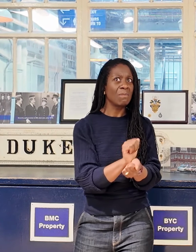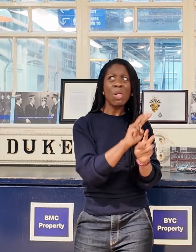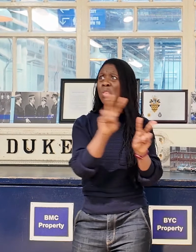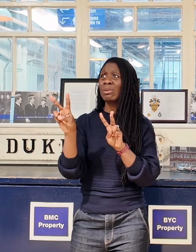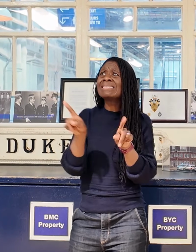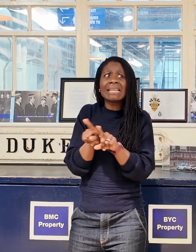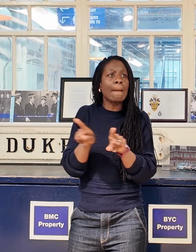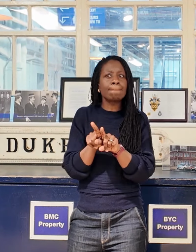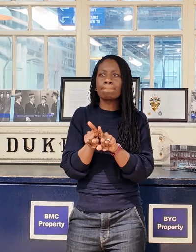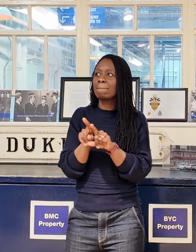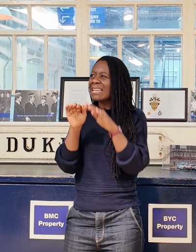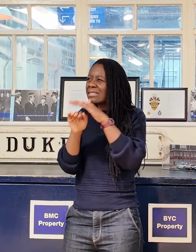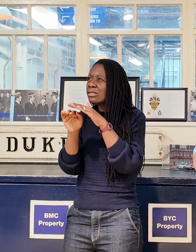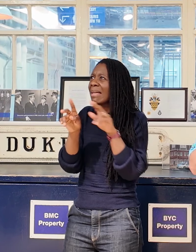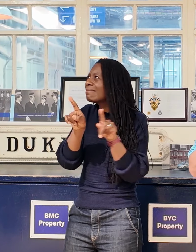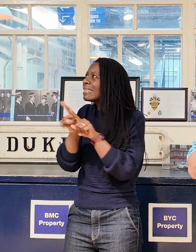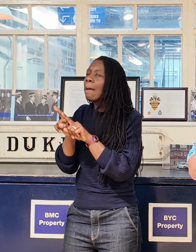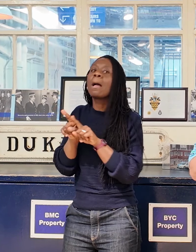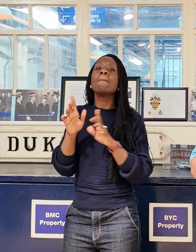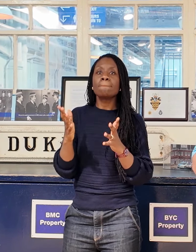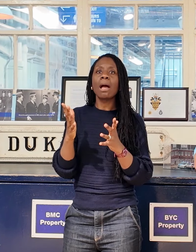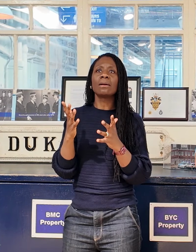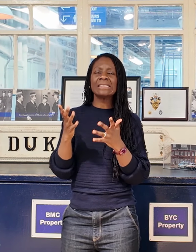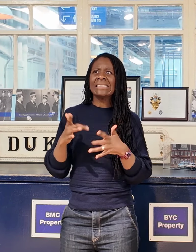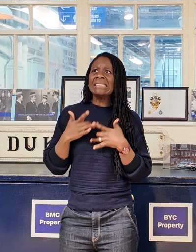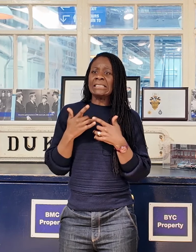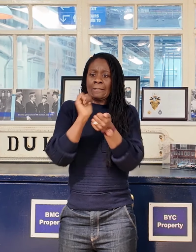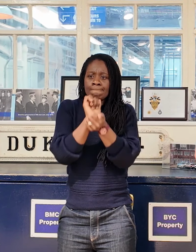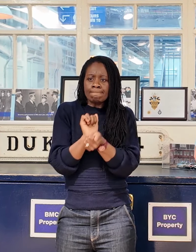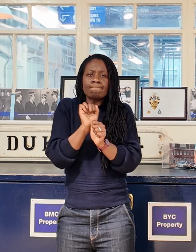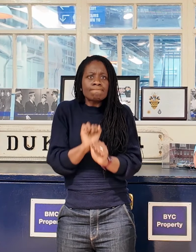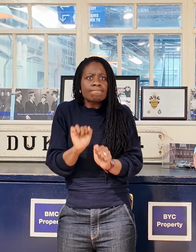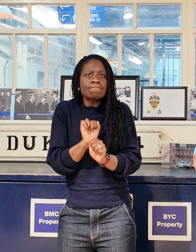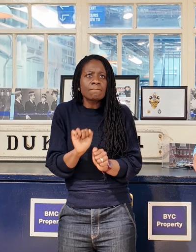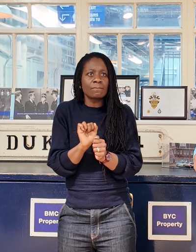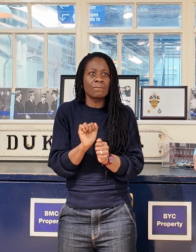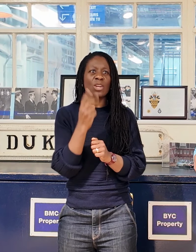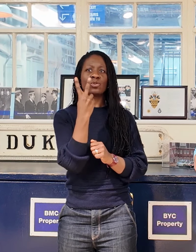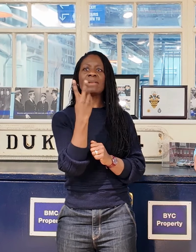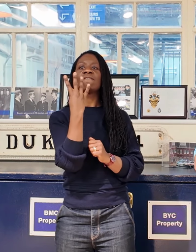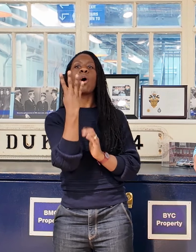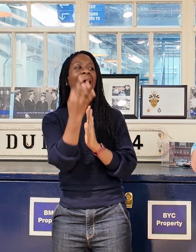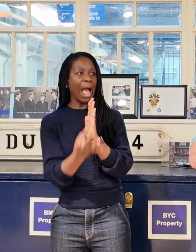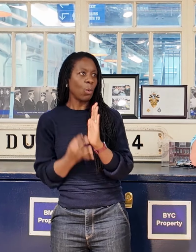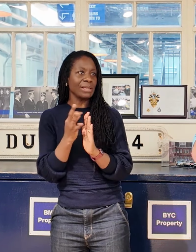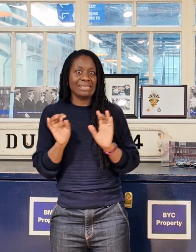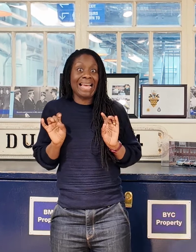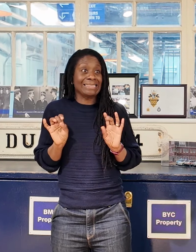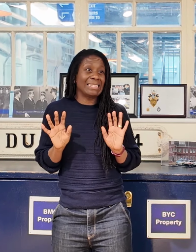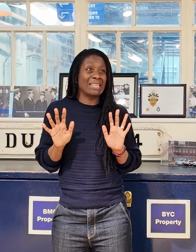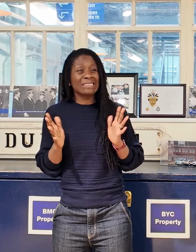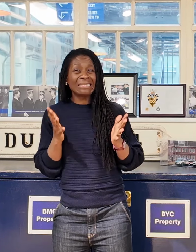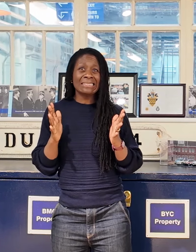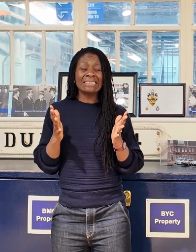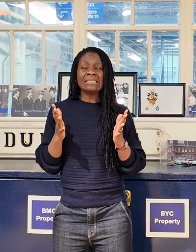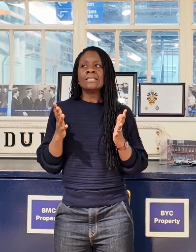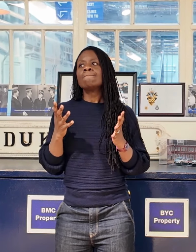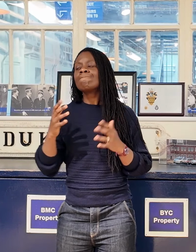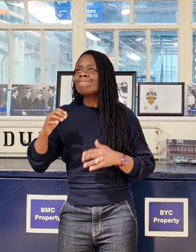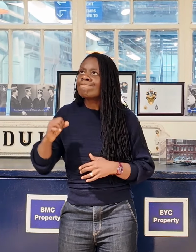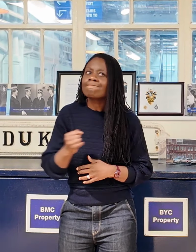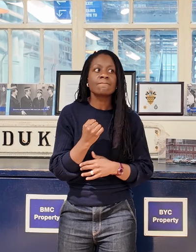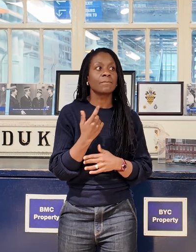looks like a prison inside. You would generally be held here no longer than 24 hours, unless,